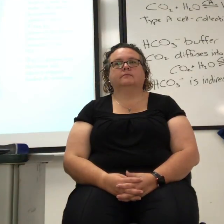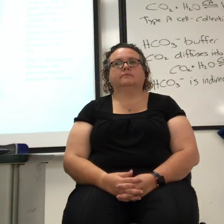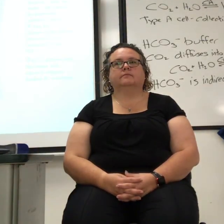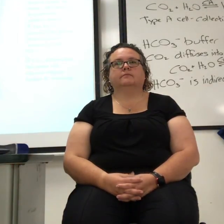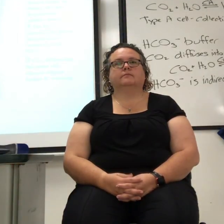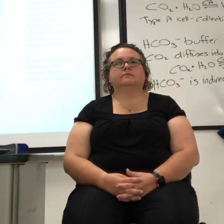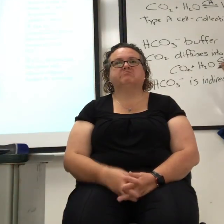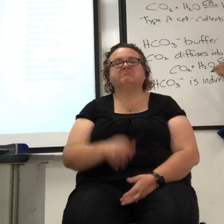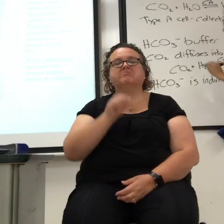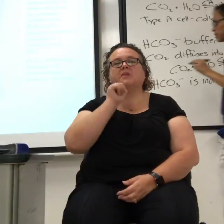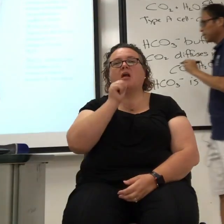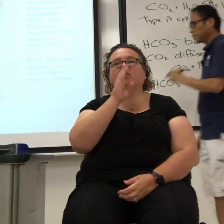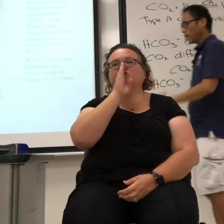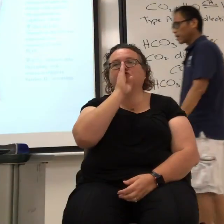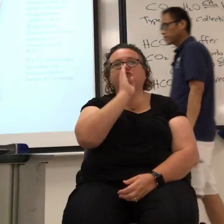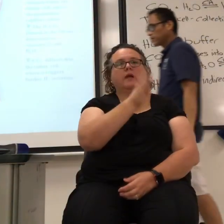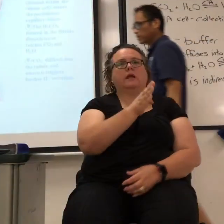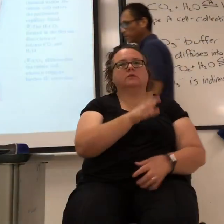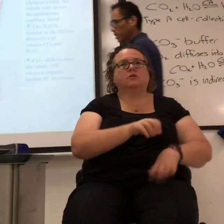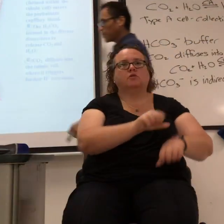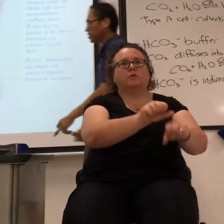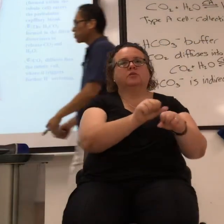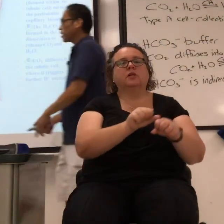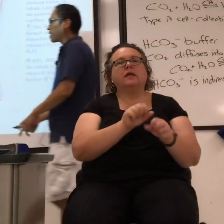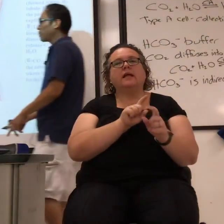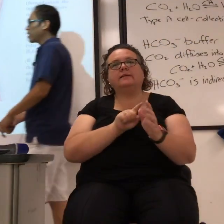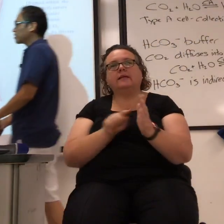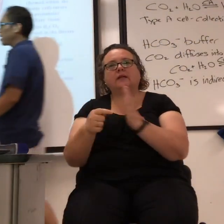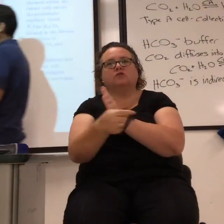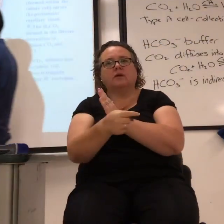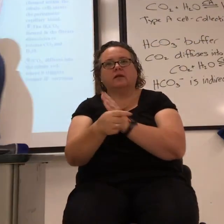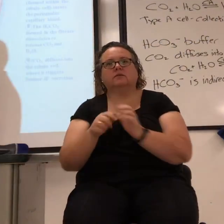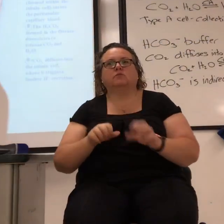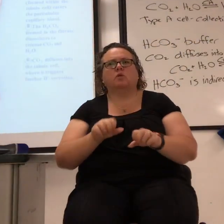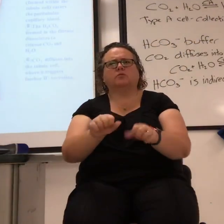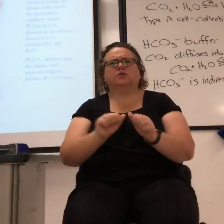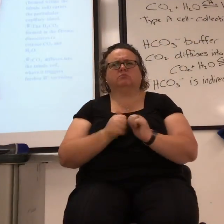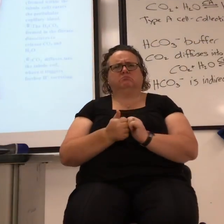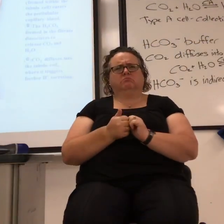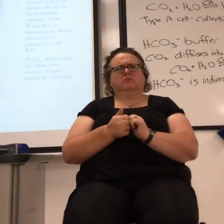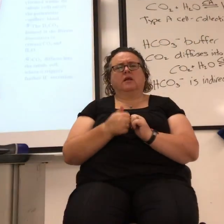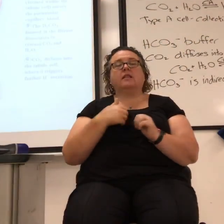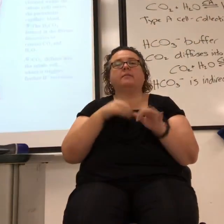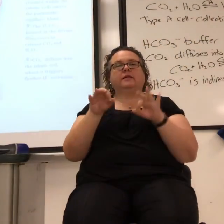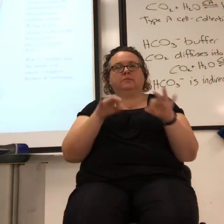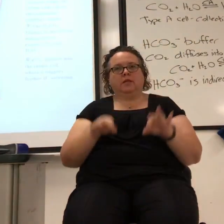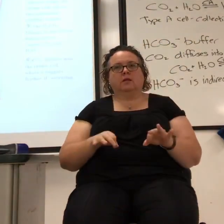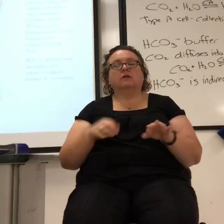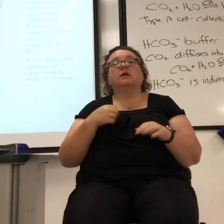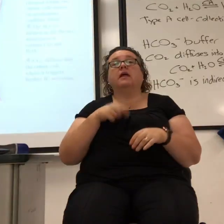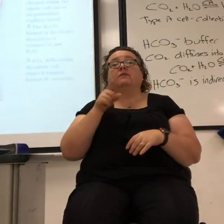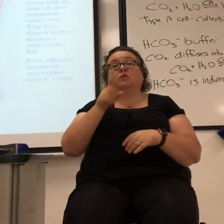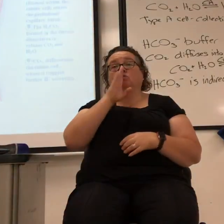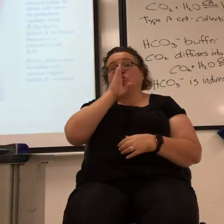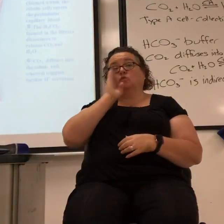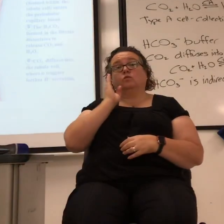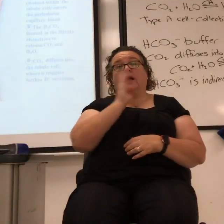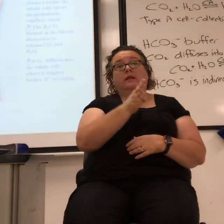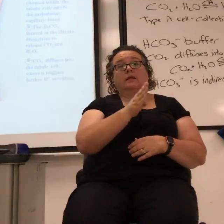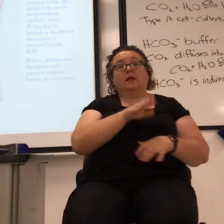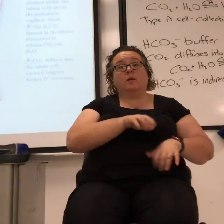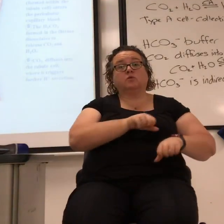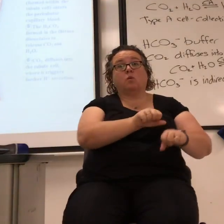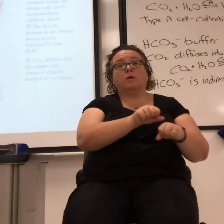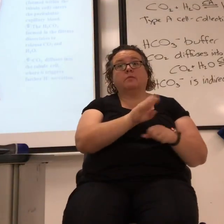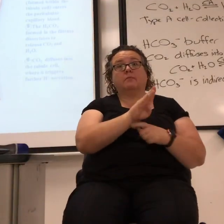It's not a direct reabsorption, it's indirect. Let me explain that by saying, if you directly reabsorb bicarbonate,